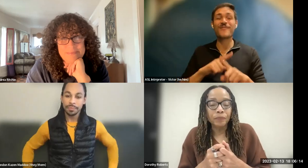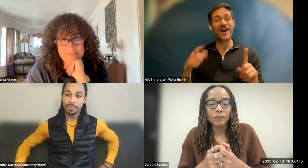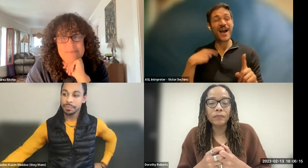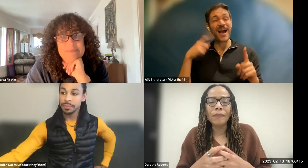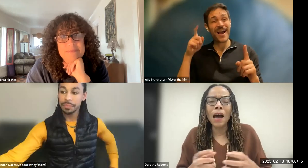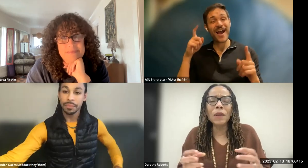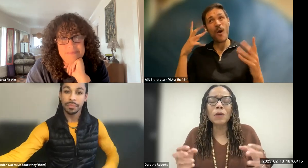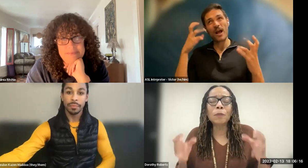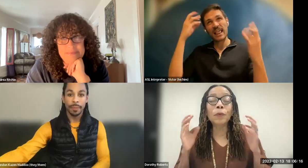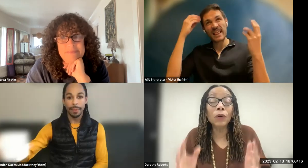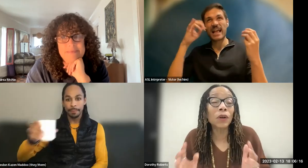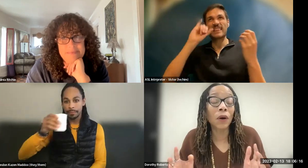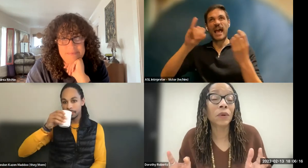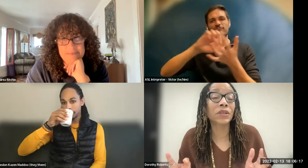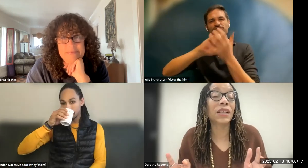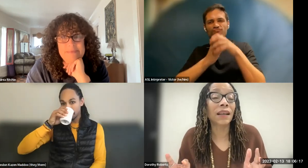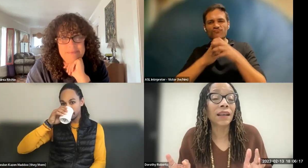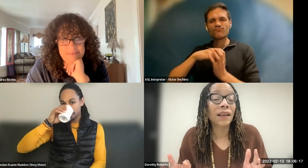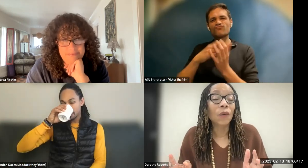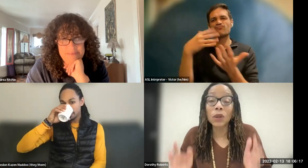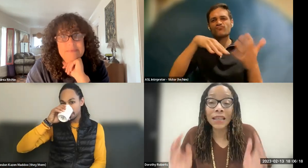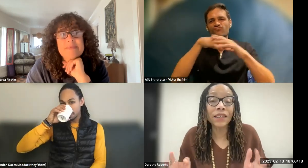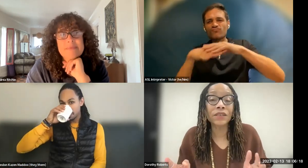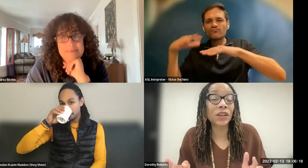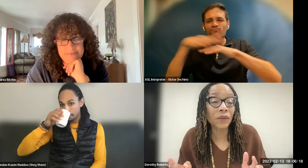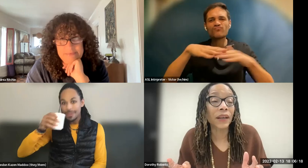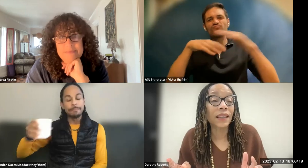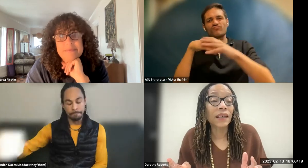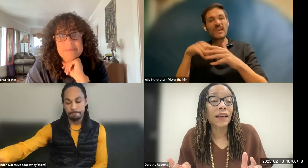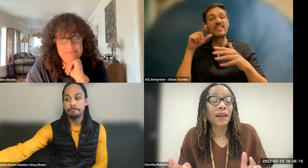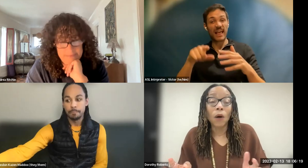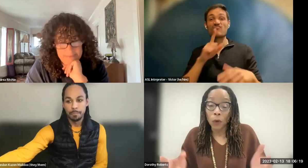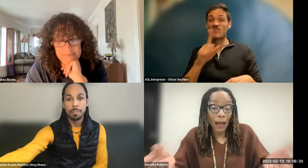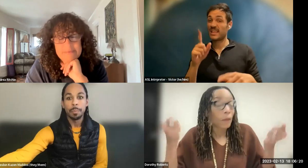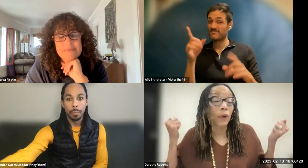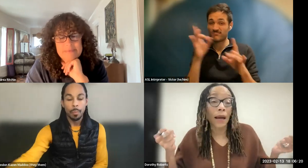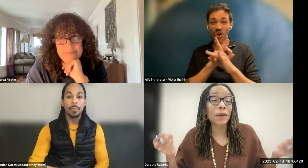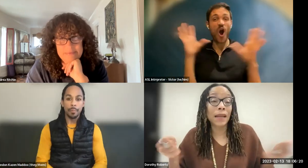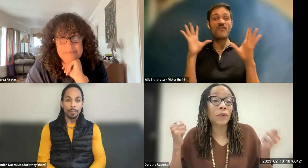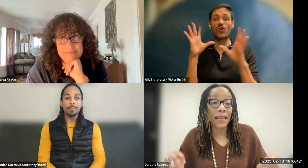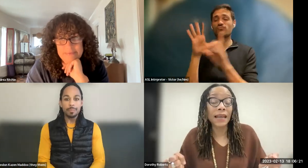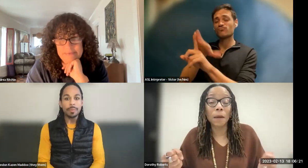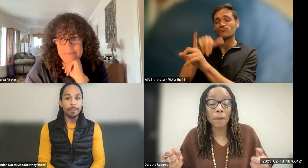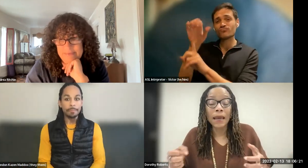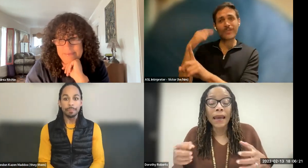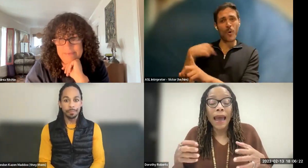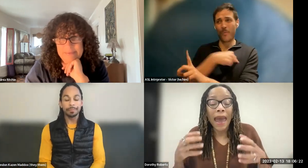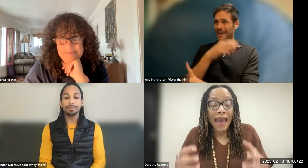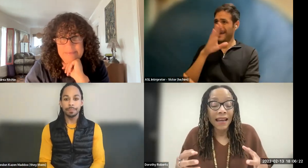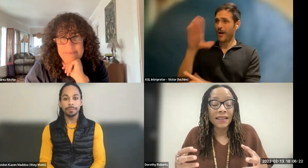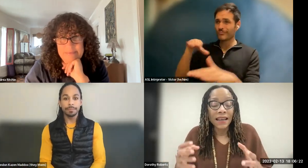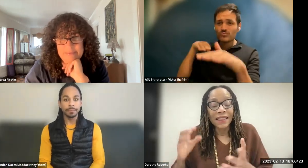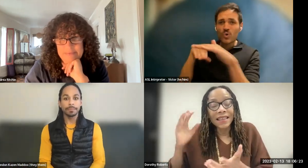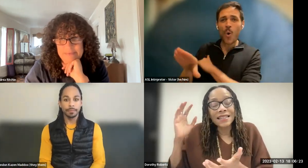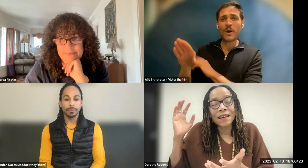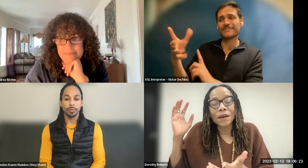entanglement of the most brutal coercion. We'll take your children, or we come in and we take them.